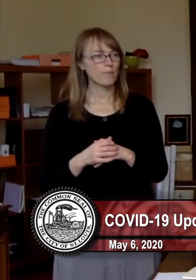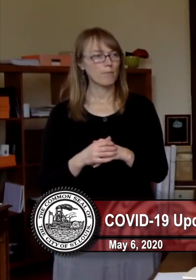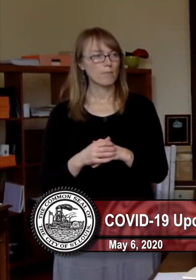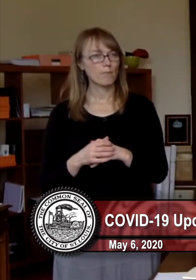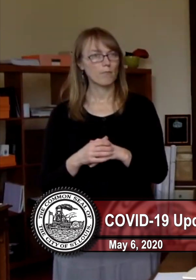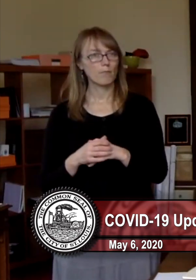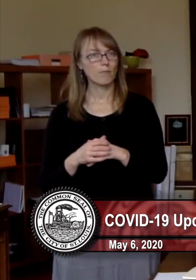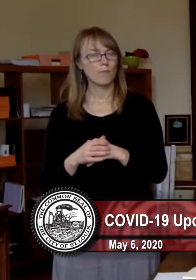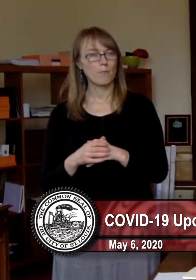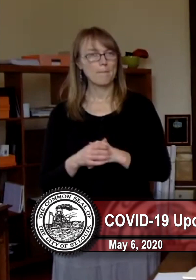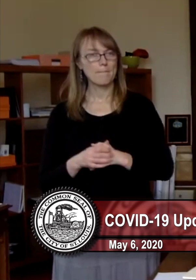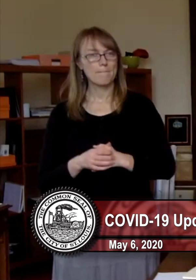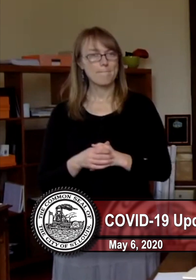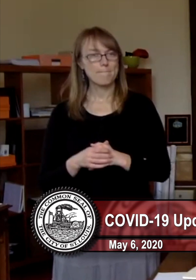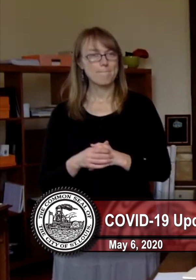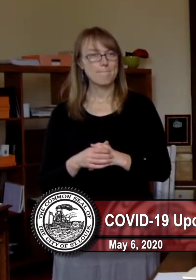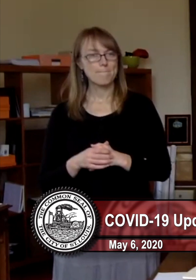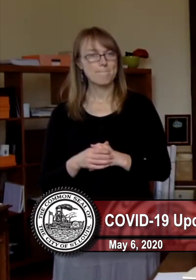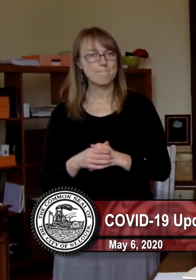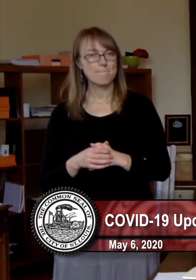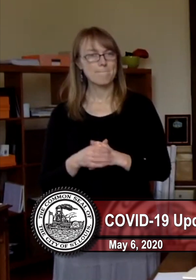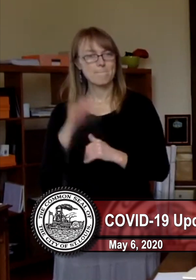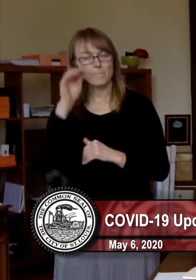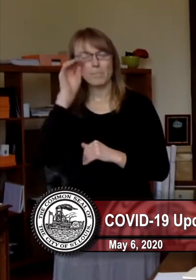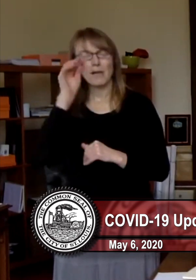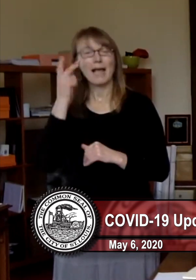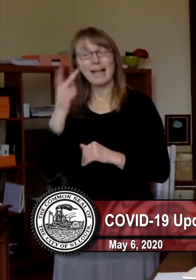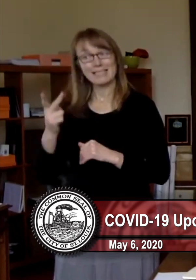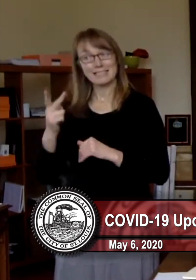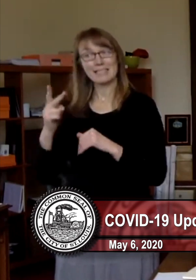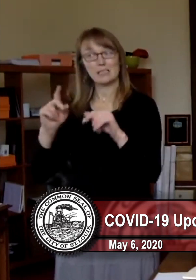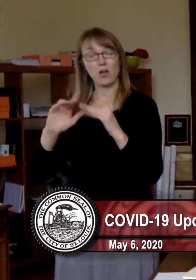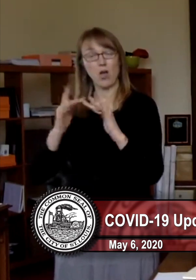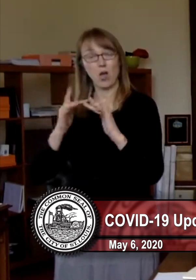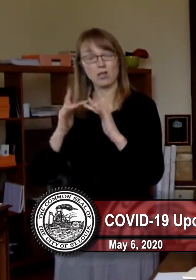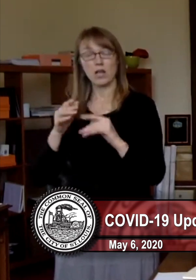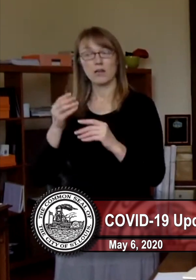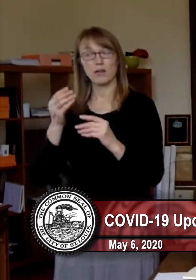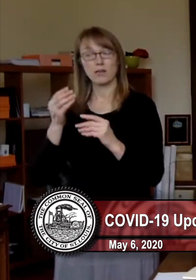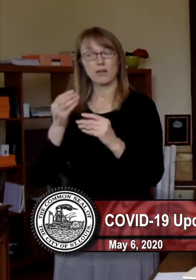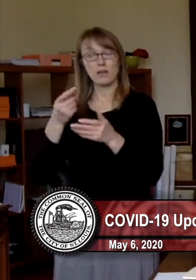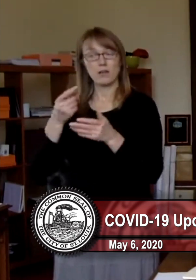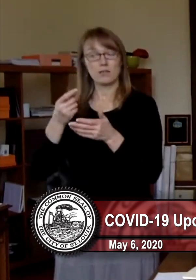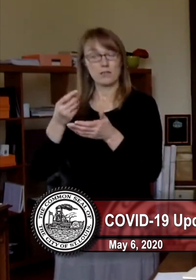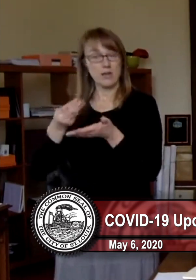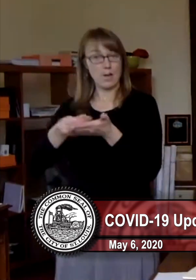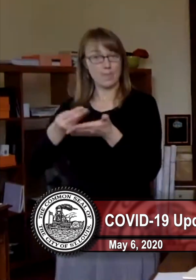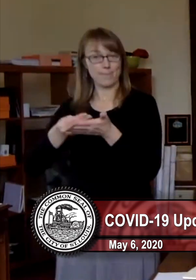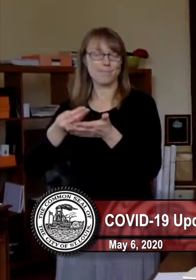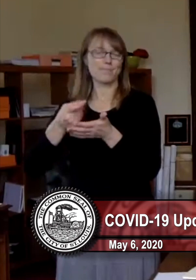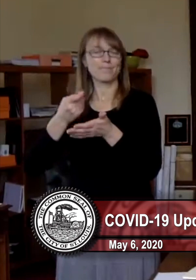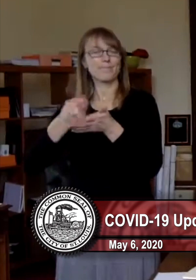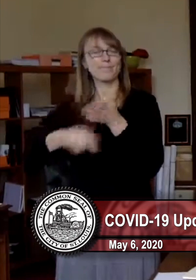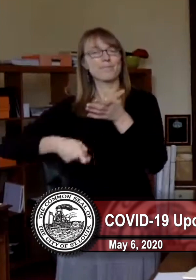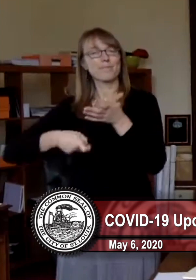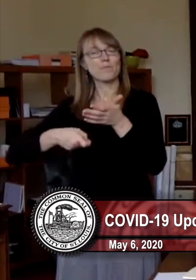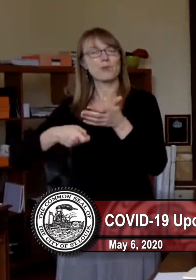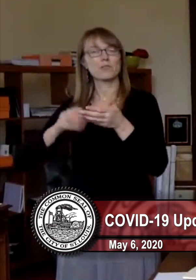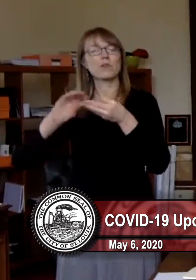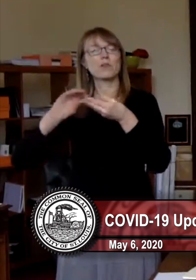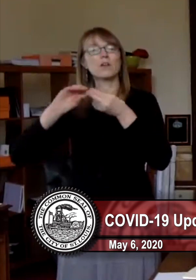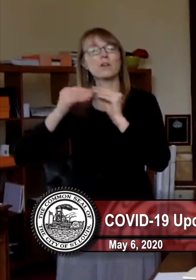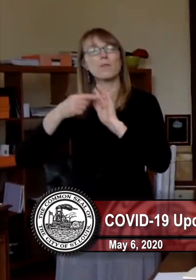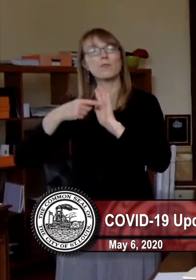Often, do you foresee that being updated? Every couple of weeks, maybe every week. I think we